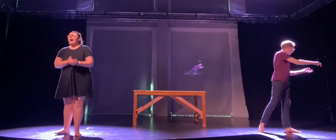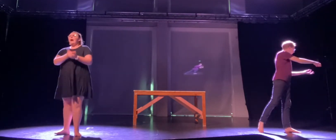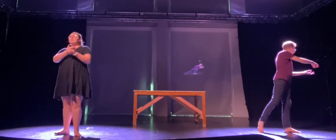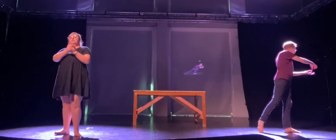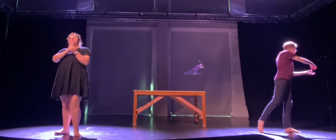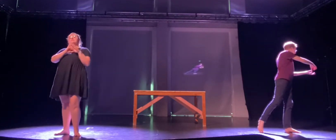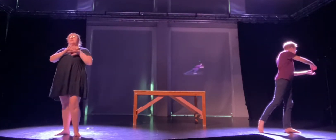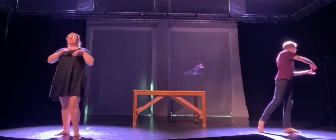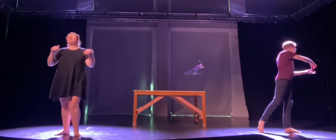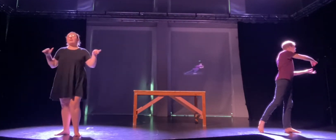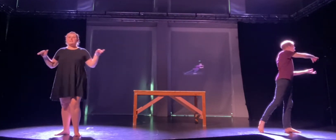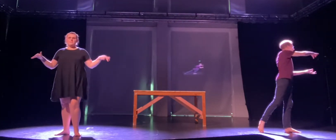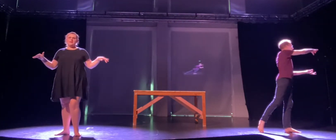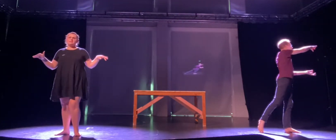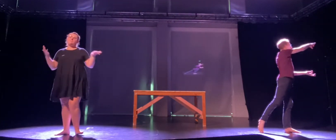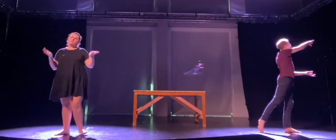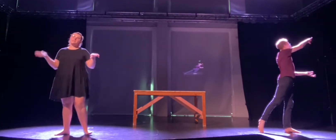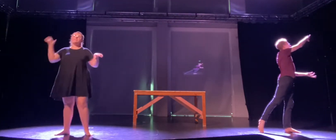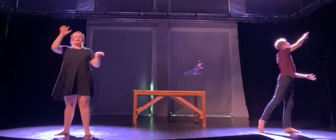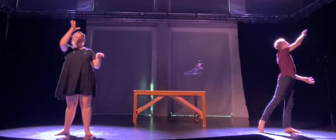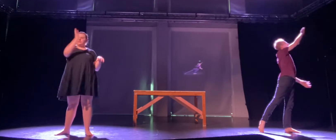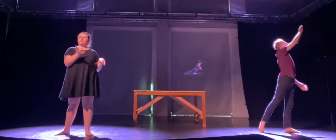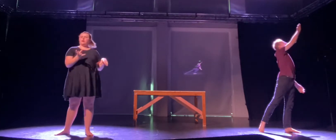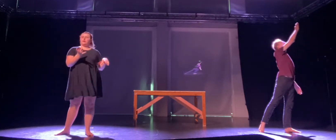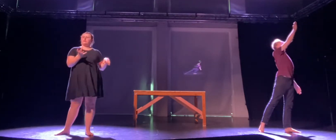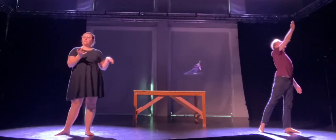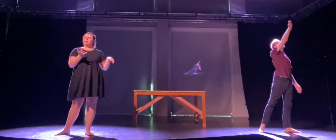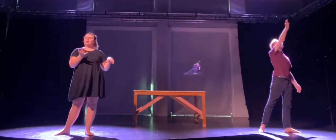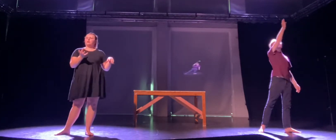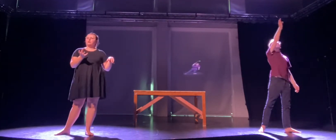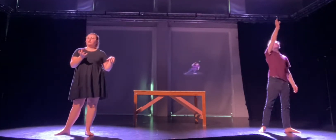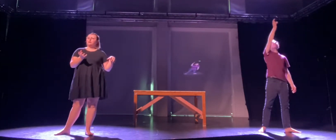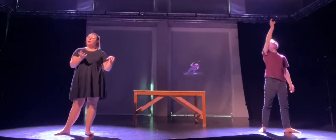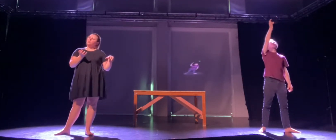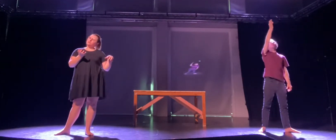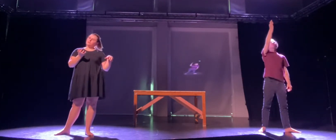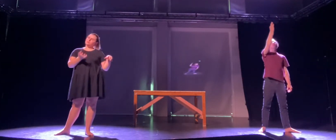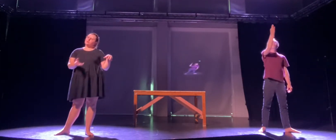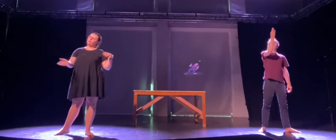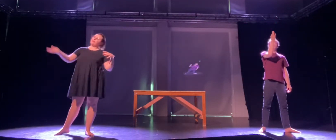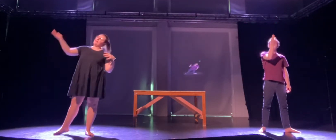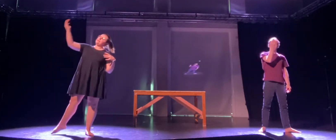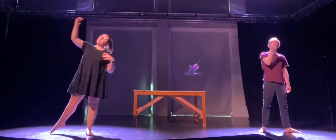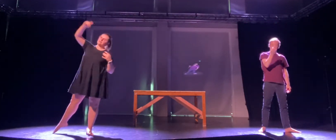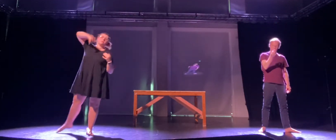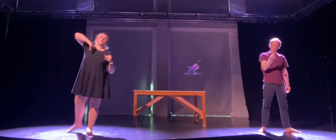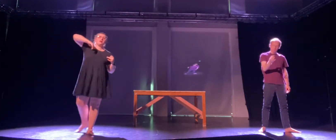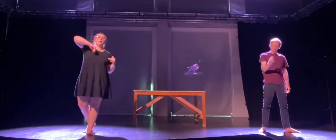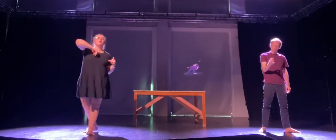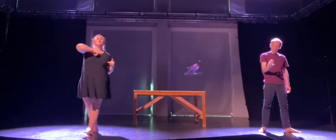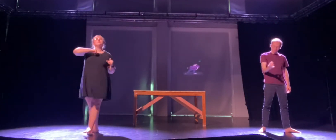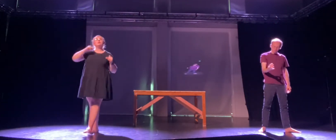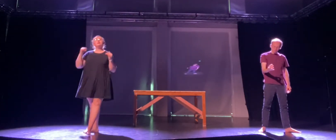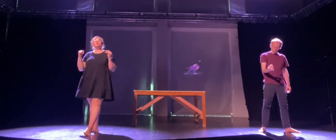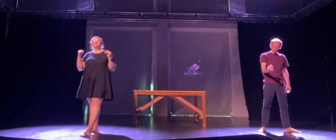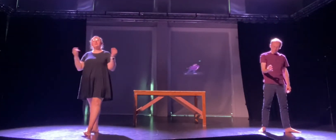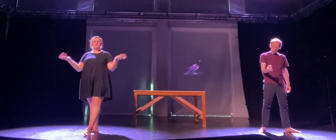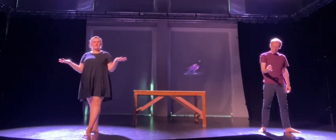And there's also this thing called flat space. Imagine it's a bit like the tree. Once you put the soul into the tree, it creates a